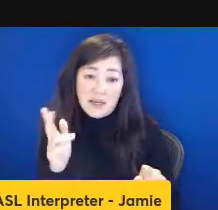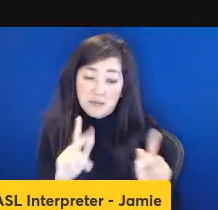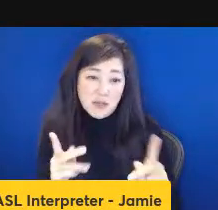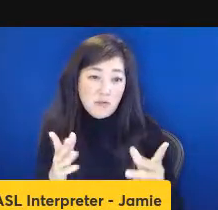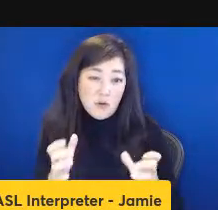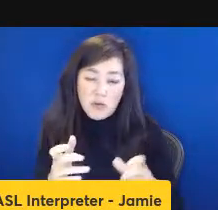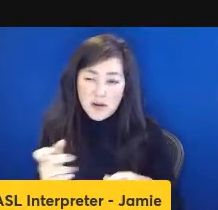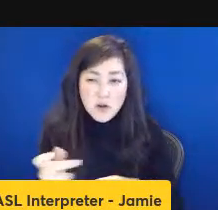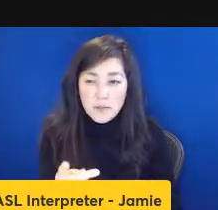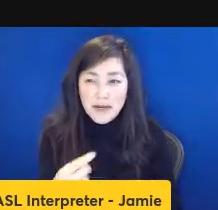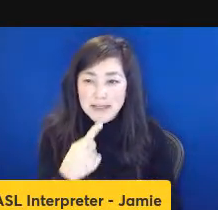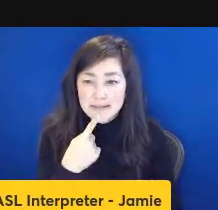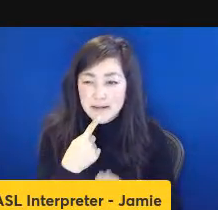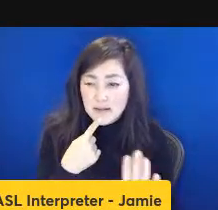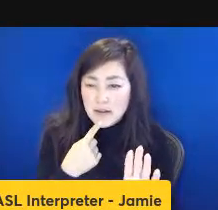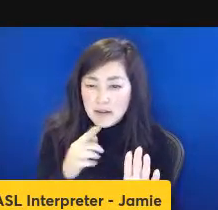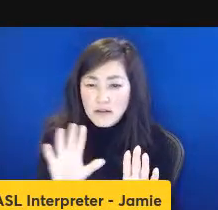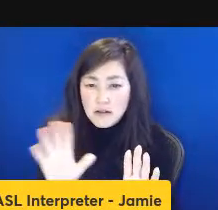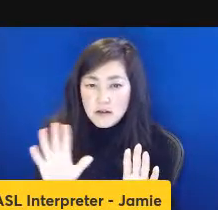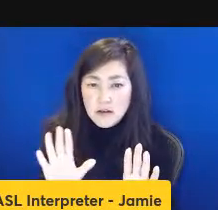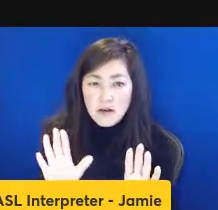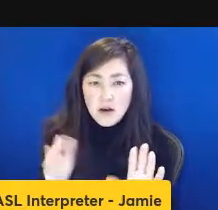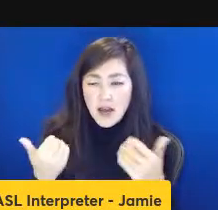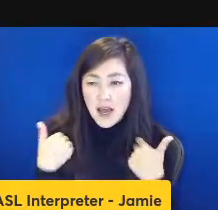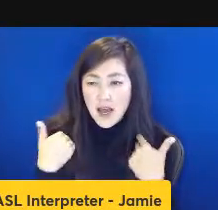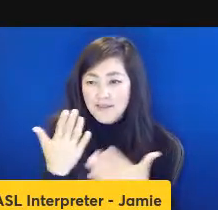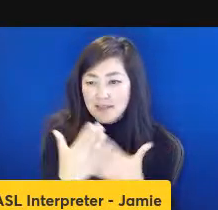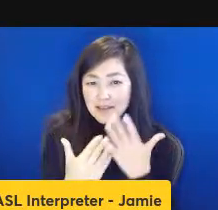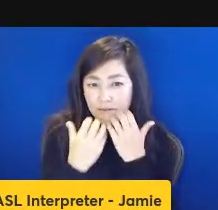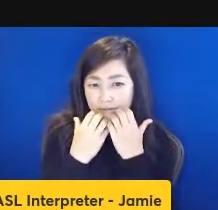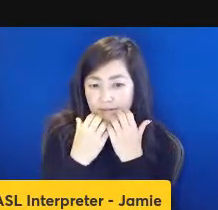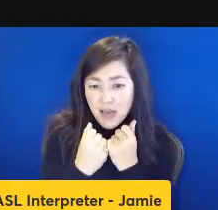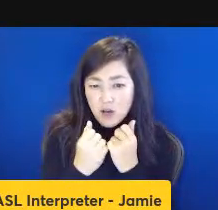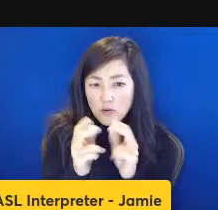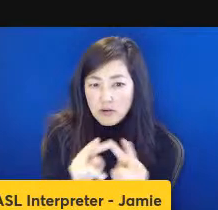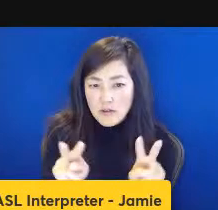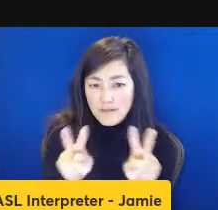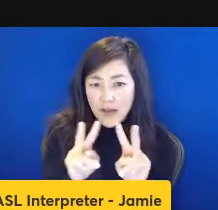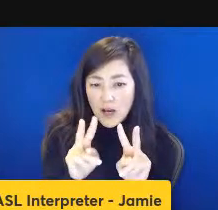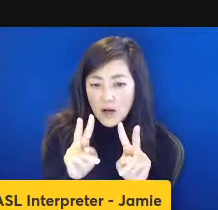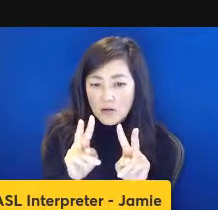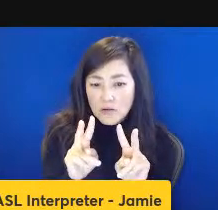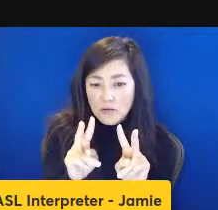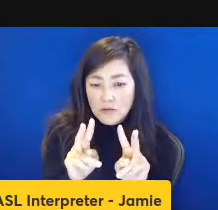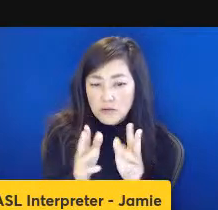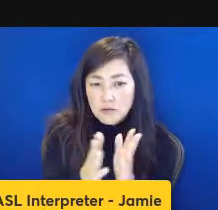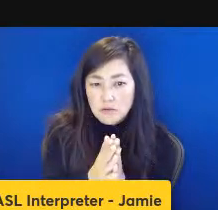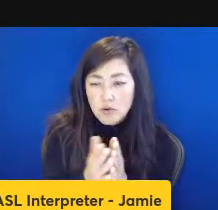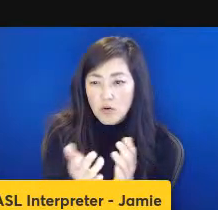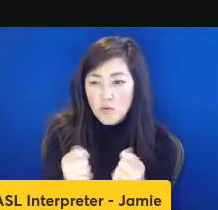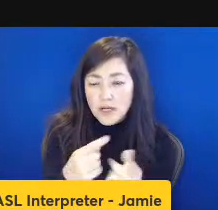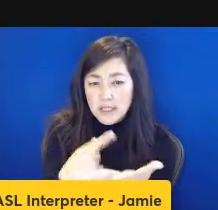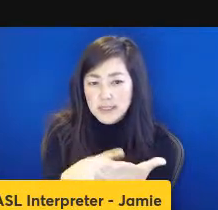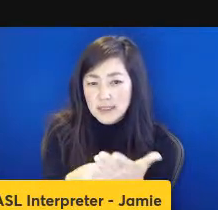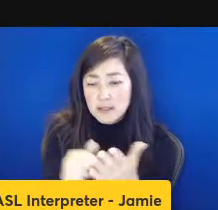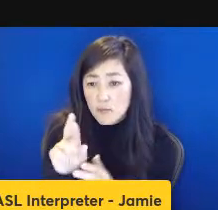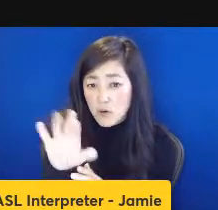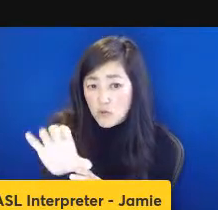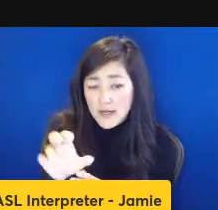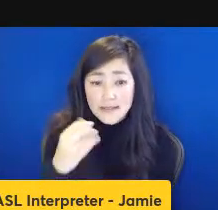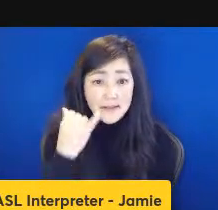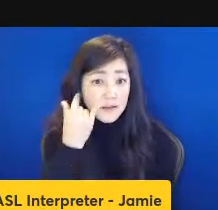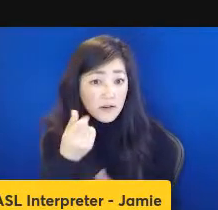of, well, is there not some value in addressing race? And if you want to look at